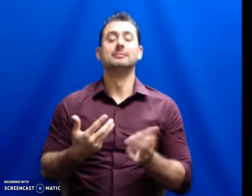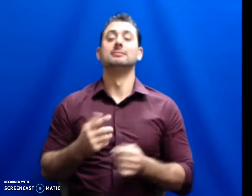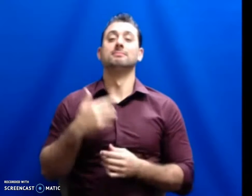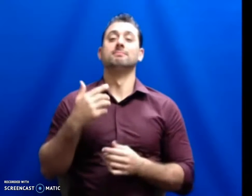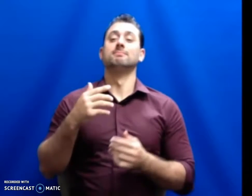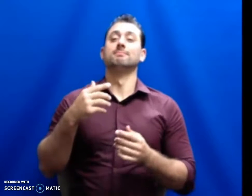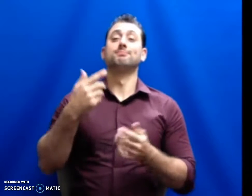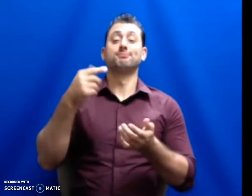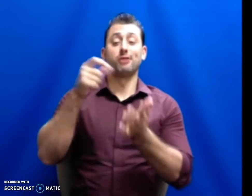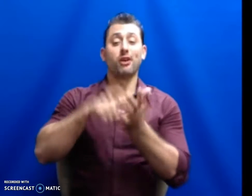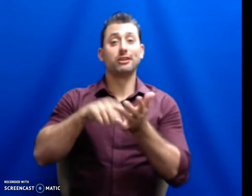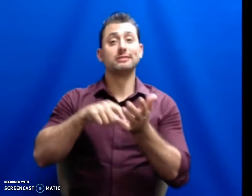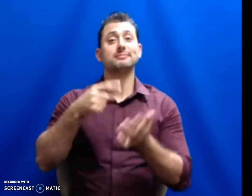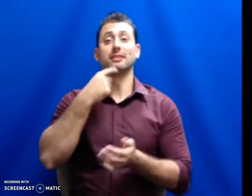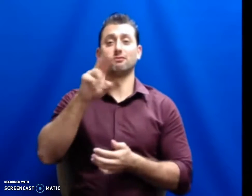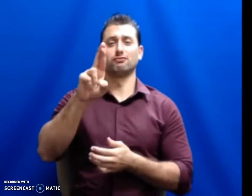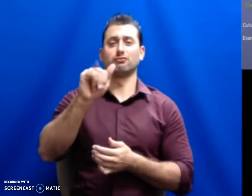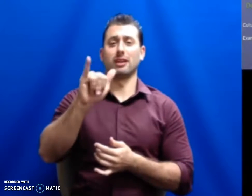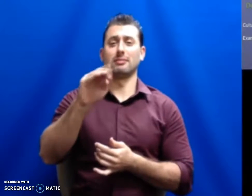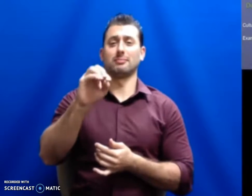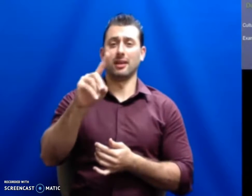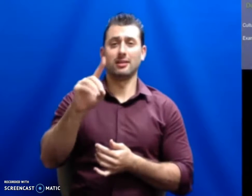So what does culture mean?